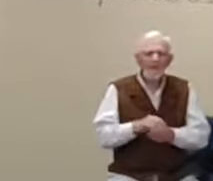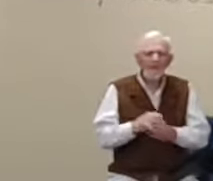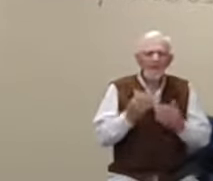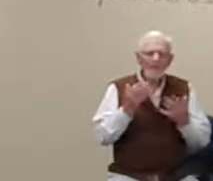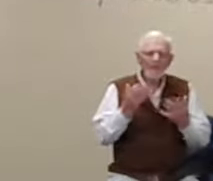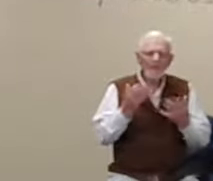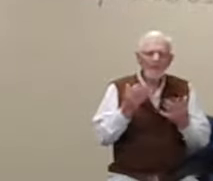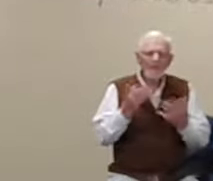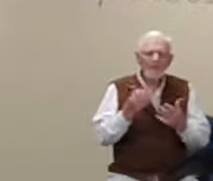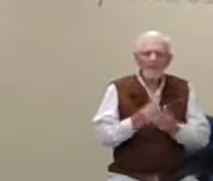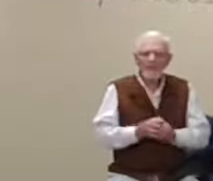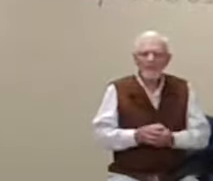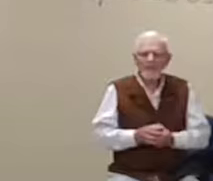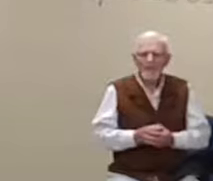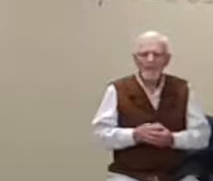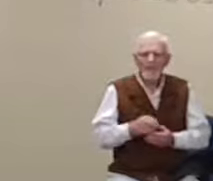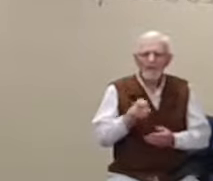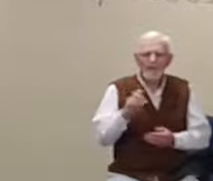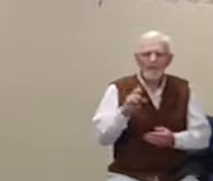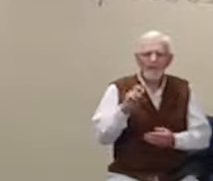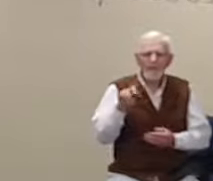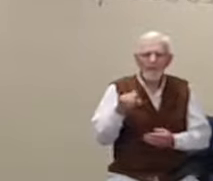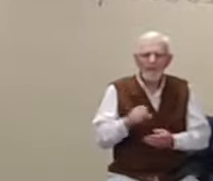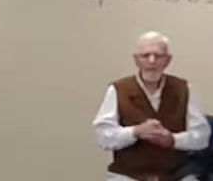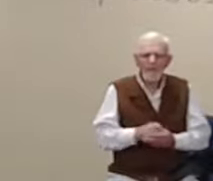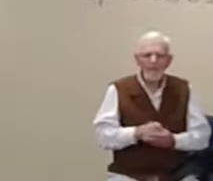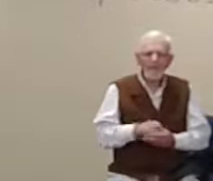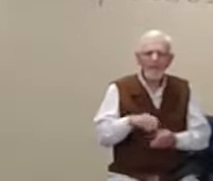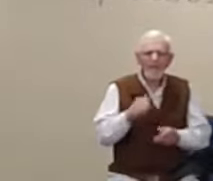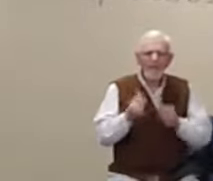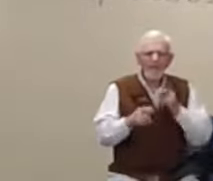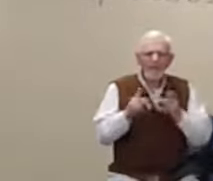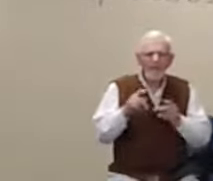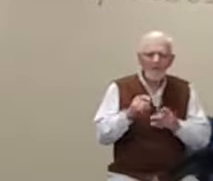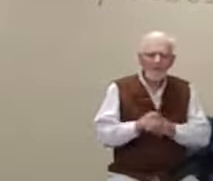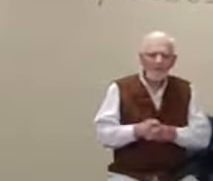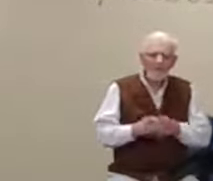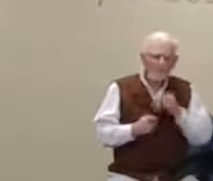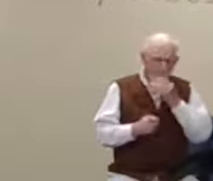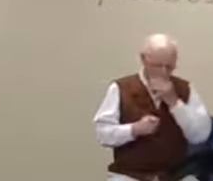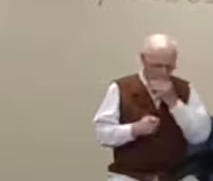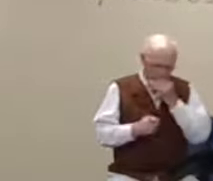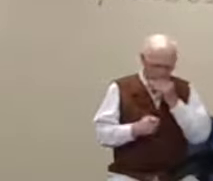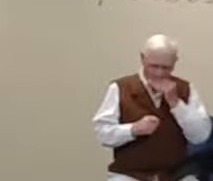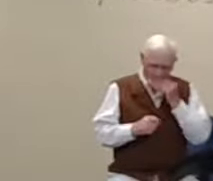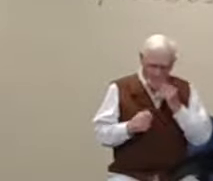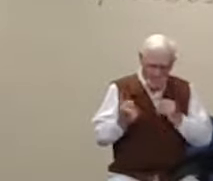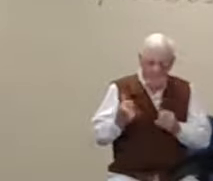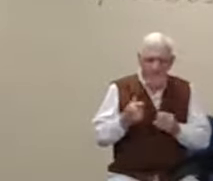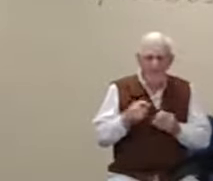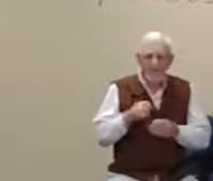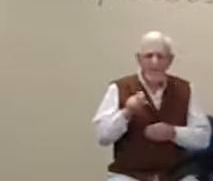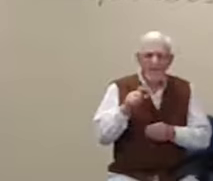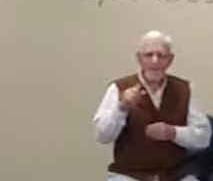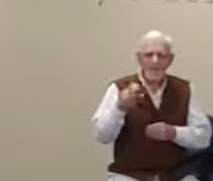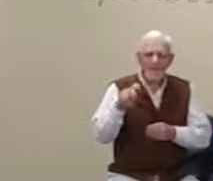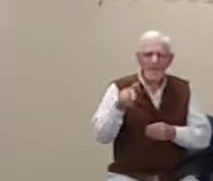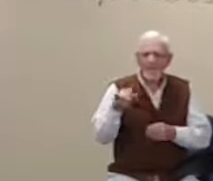you to Curtis and Tijuana Francis, because I was getting tweaky, kind of. I've